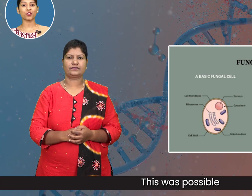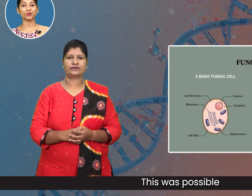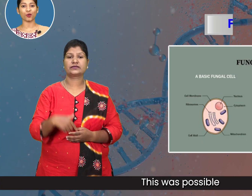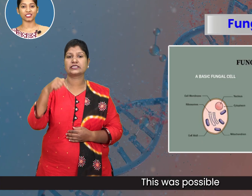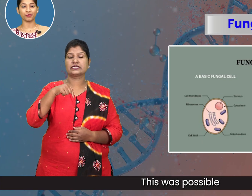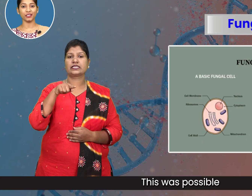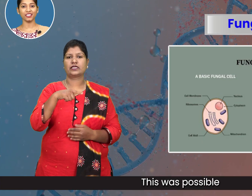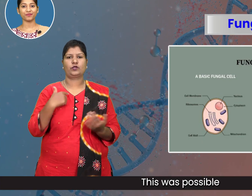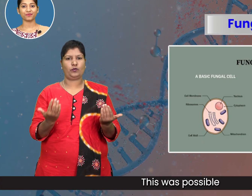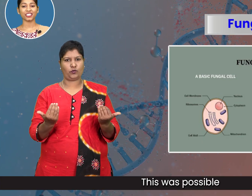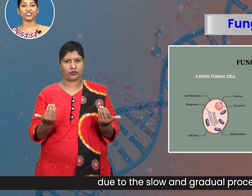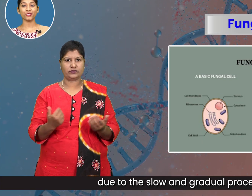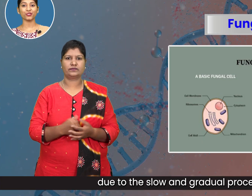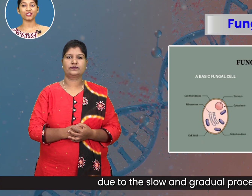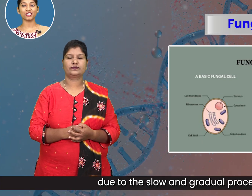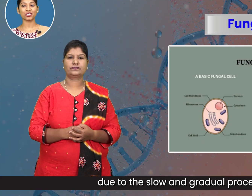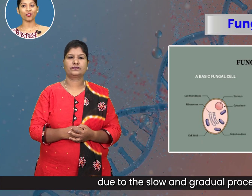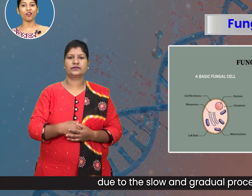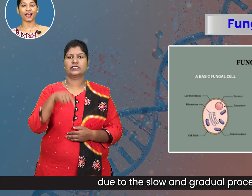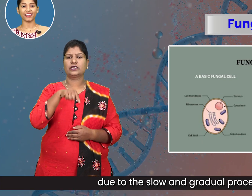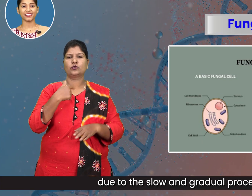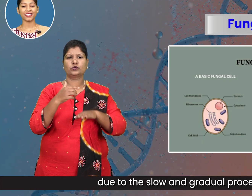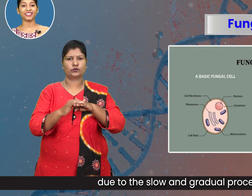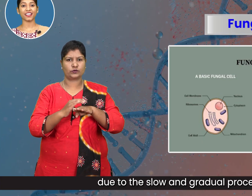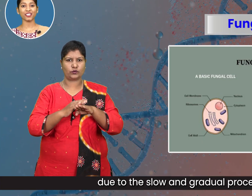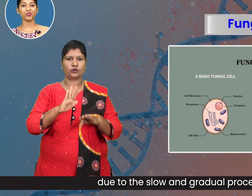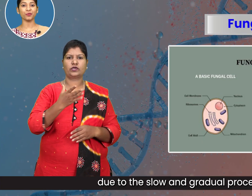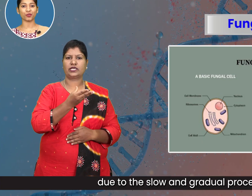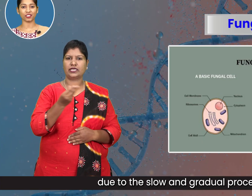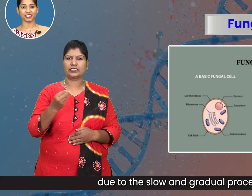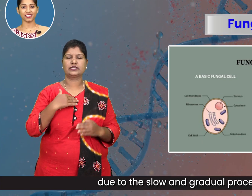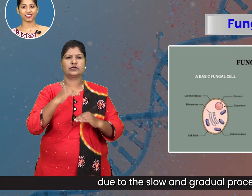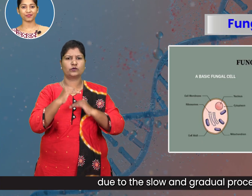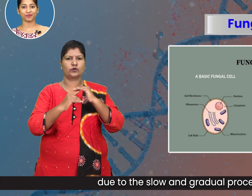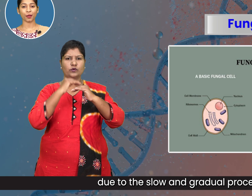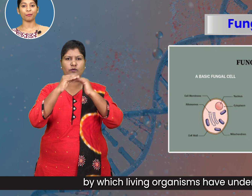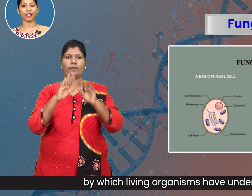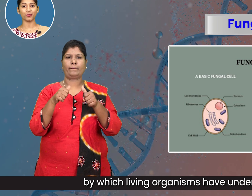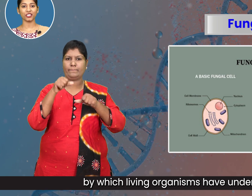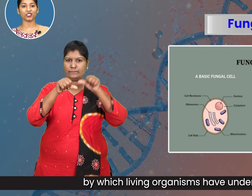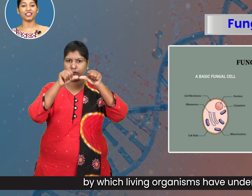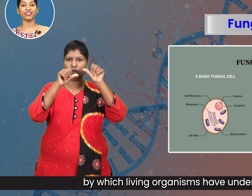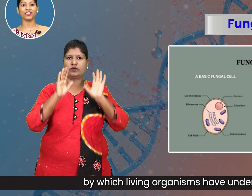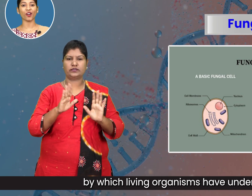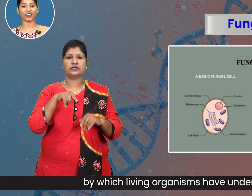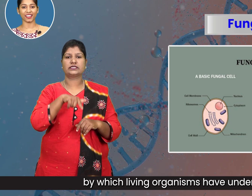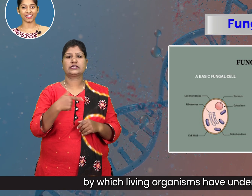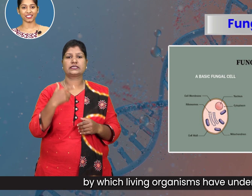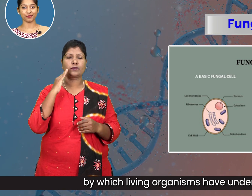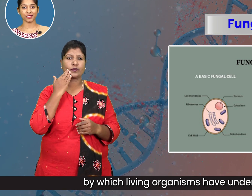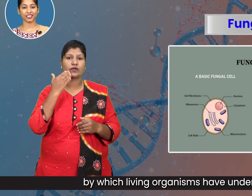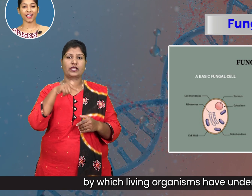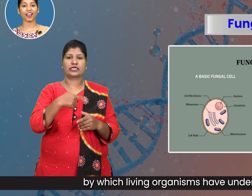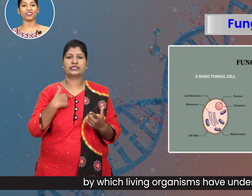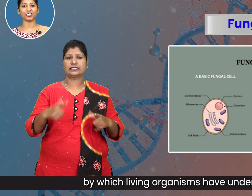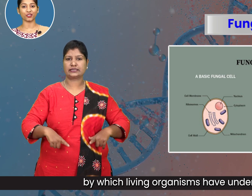This was possible due to the slow and gradual process by which living